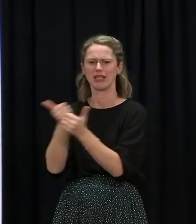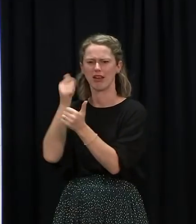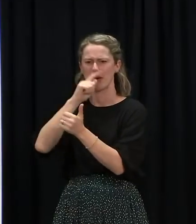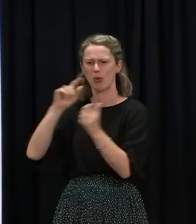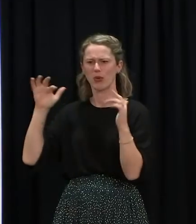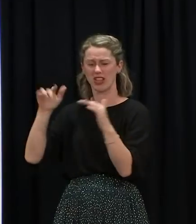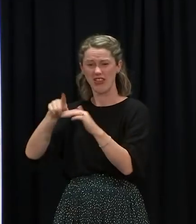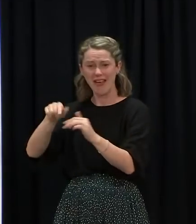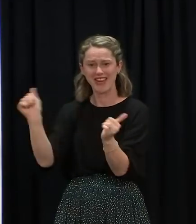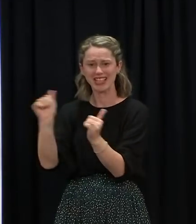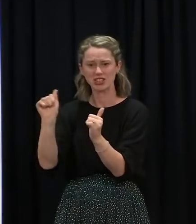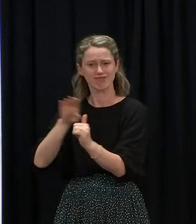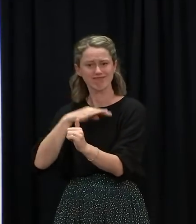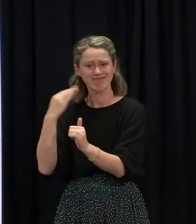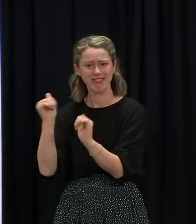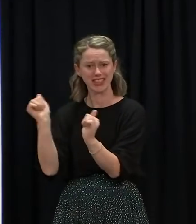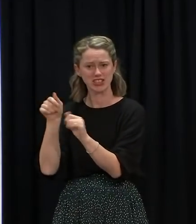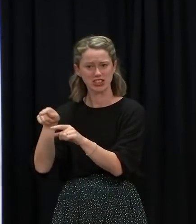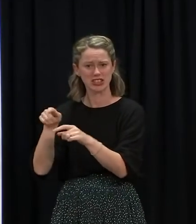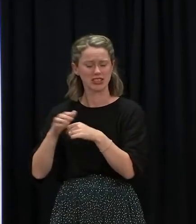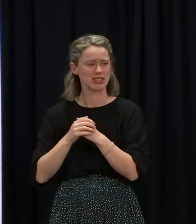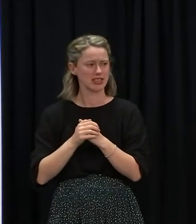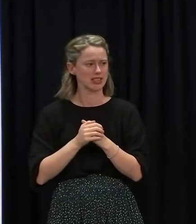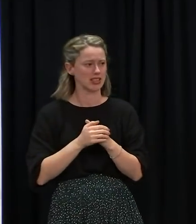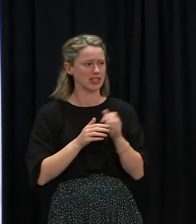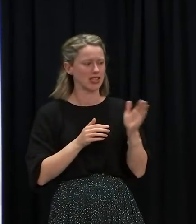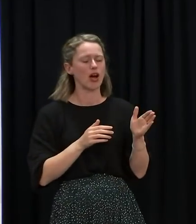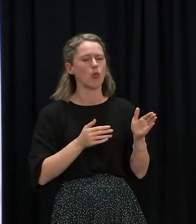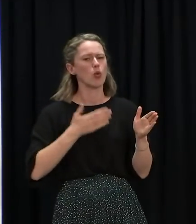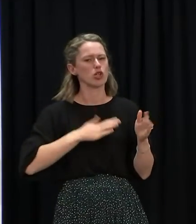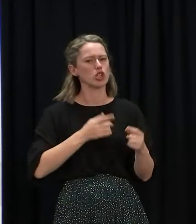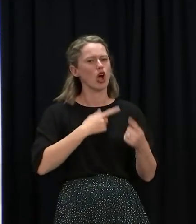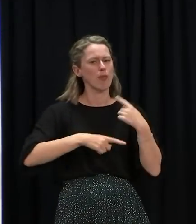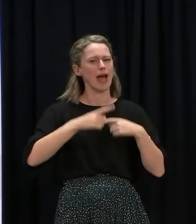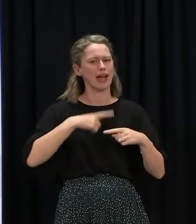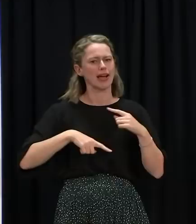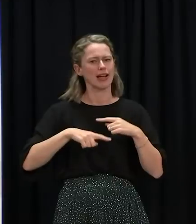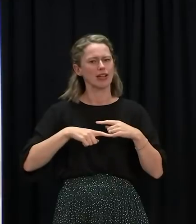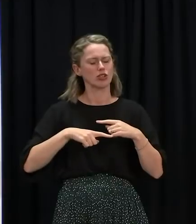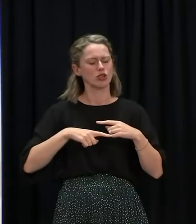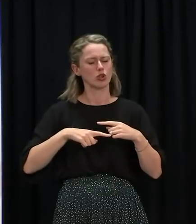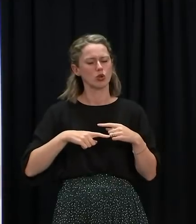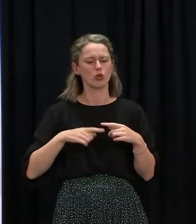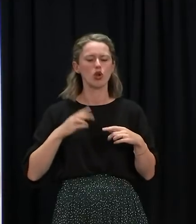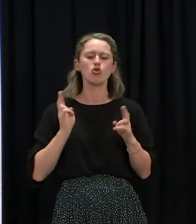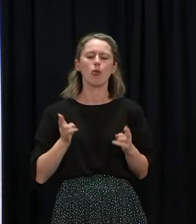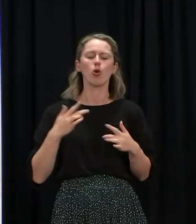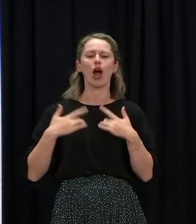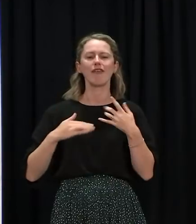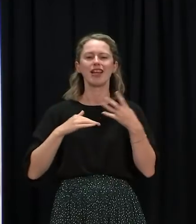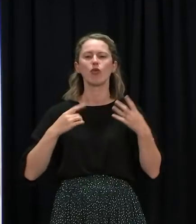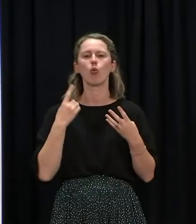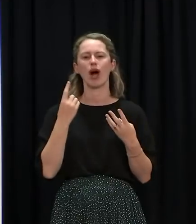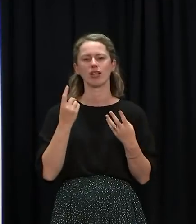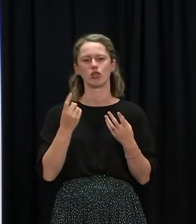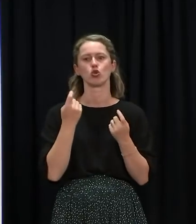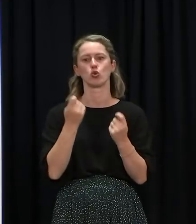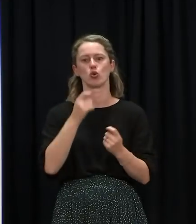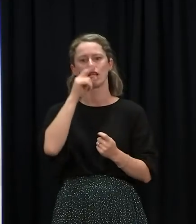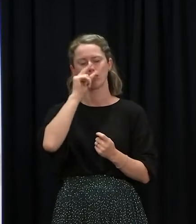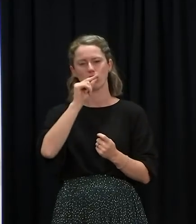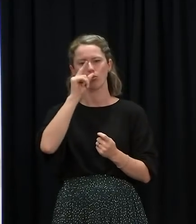I would say that what we're aiming to do is move back to a situation where we enjoy the freedoms of alert level one again as quickly as